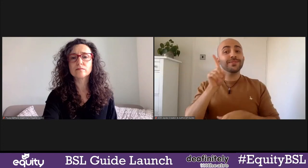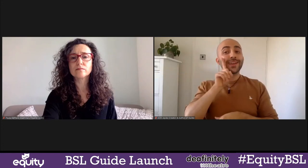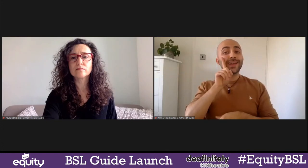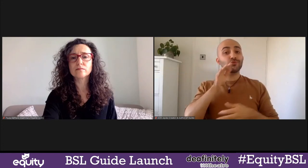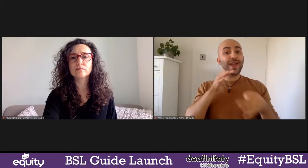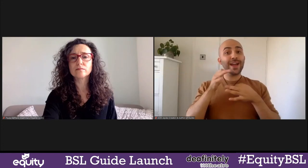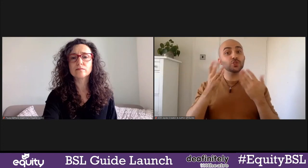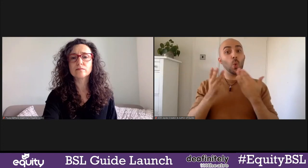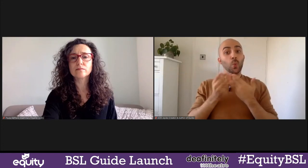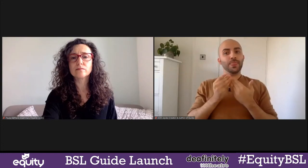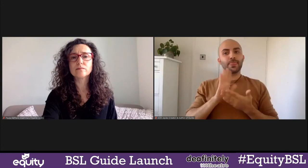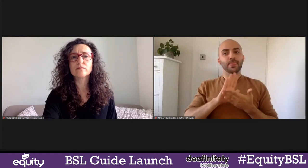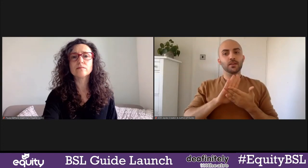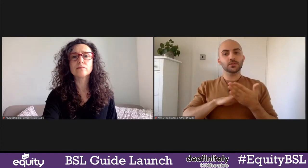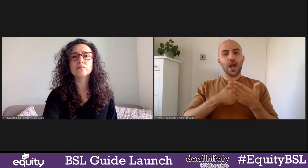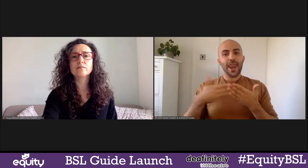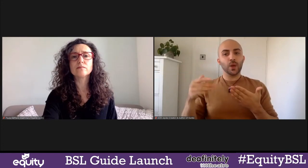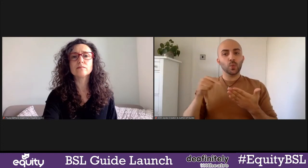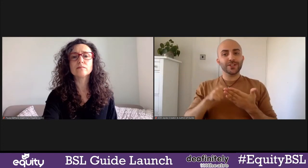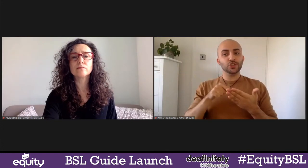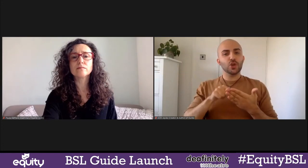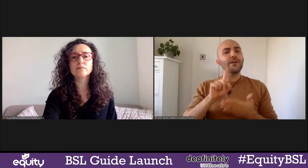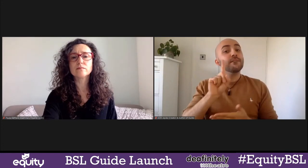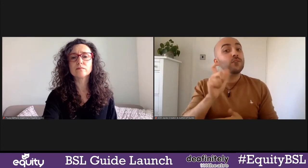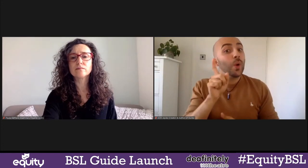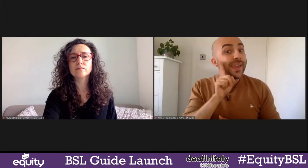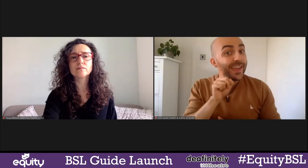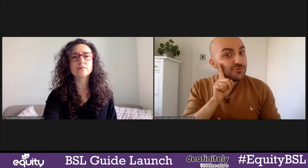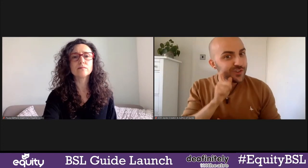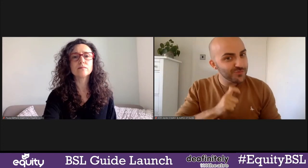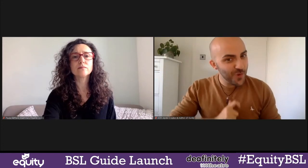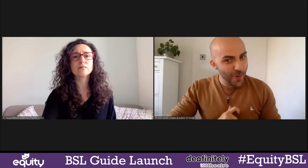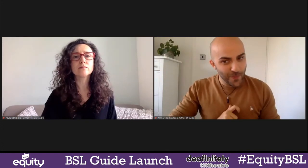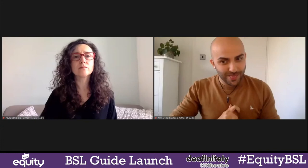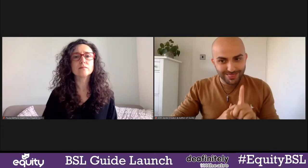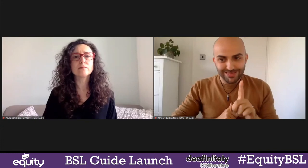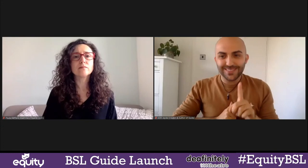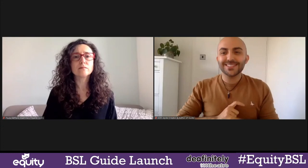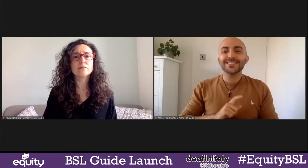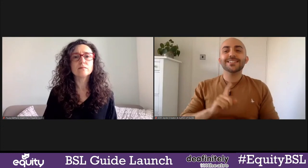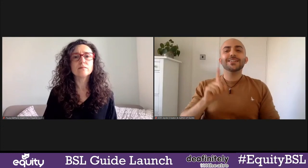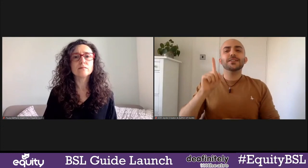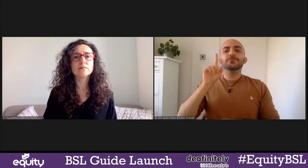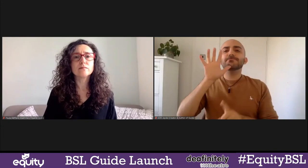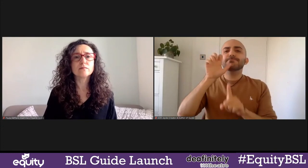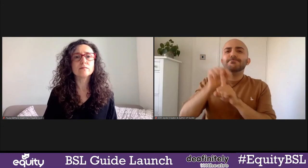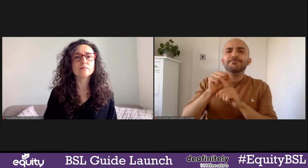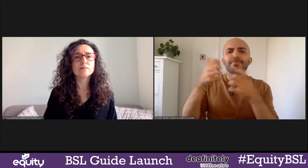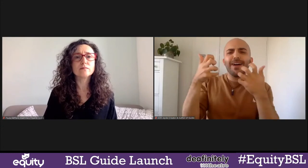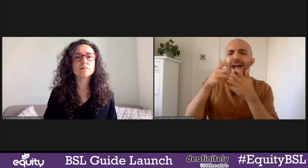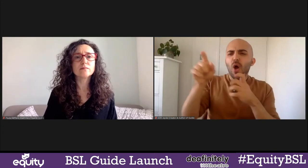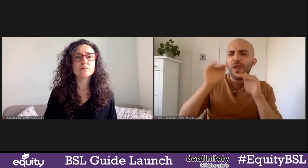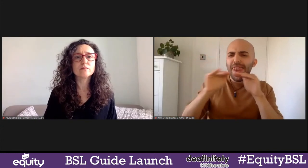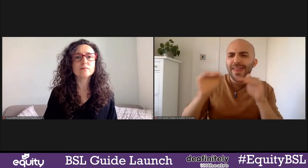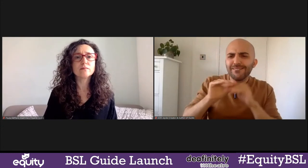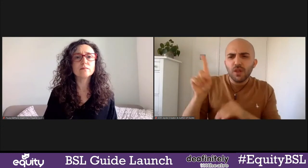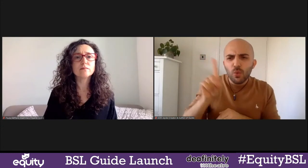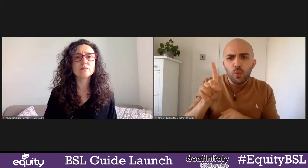how to book them. Also, when you're casting hearing actors for hearing roles, remember, not deaf roles, who have